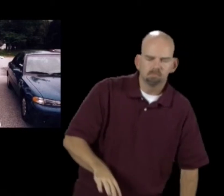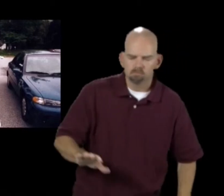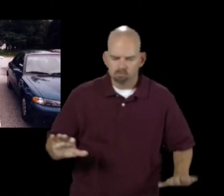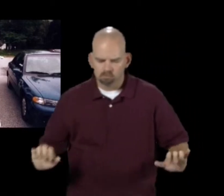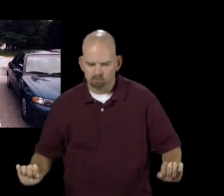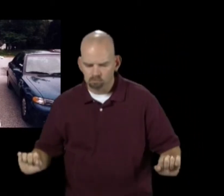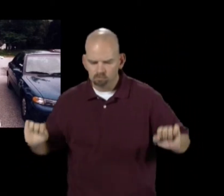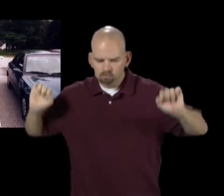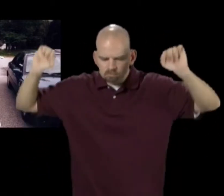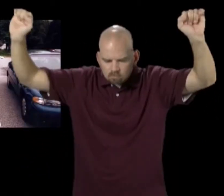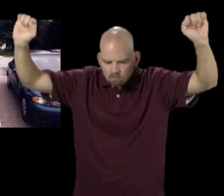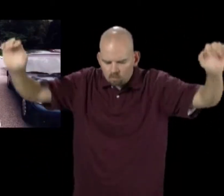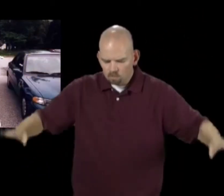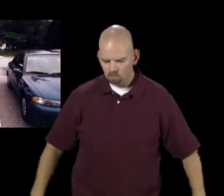I looked under the hood for a while,